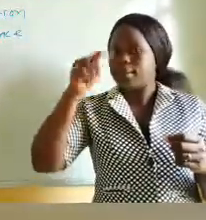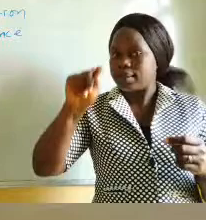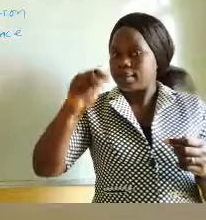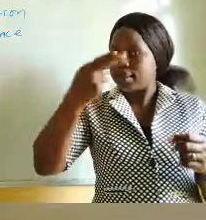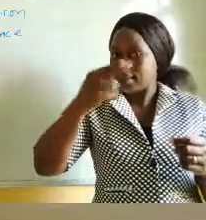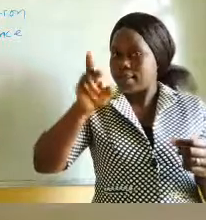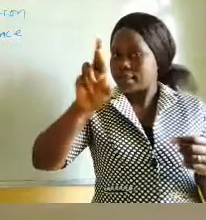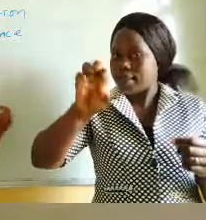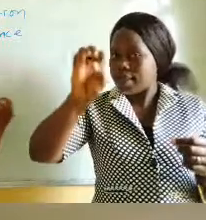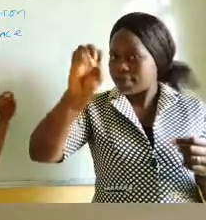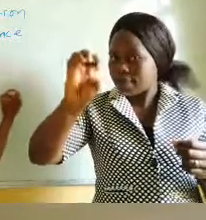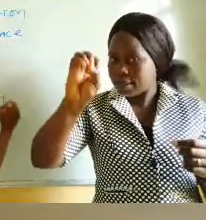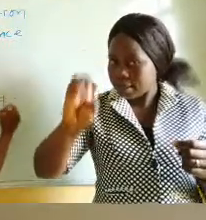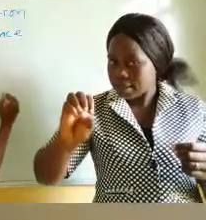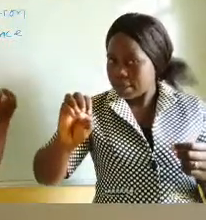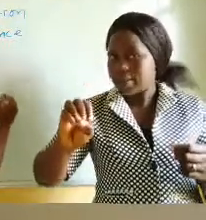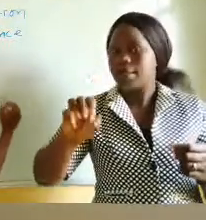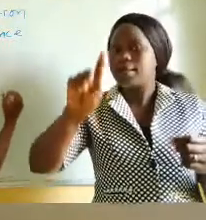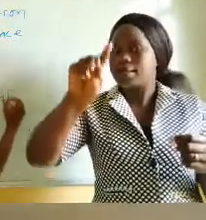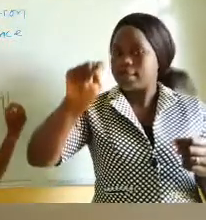These